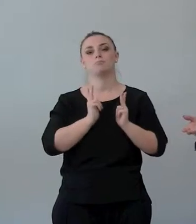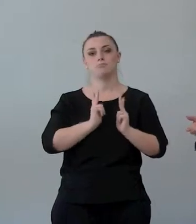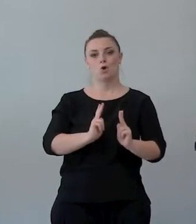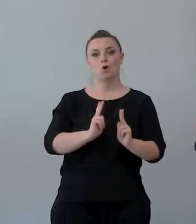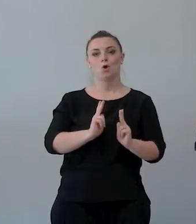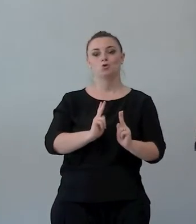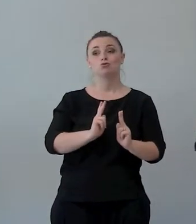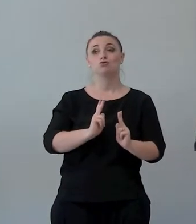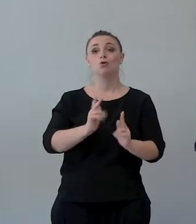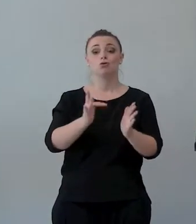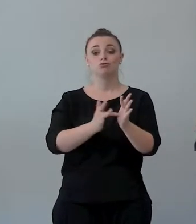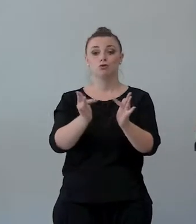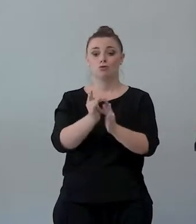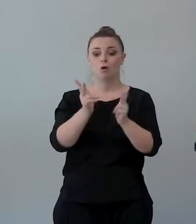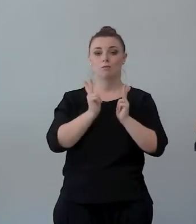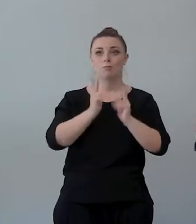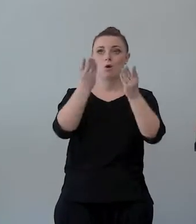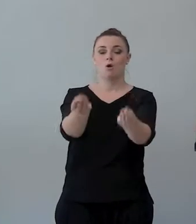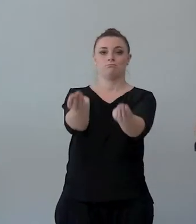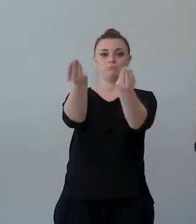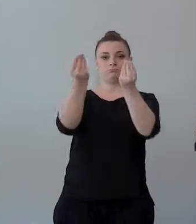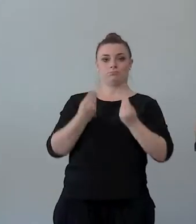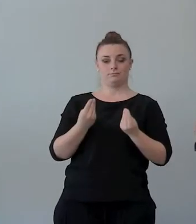offre. I want to encourage you